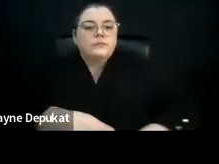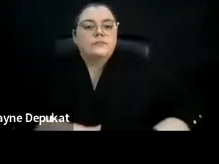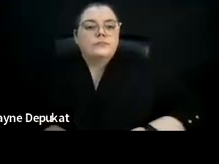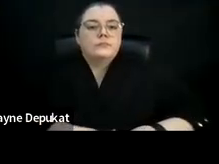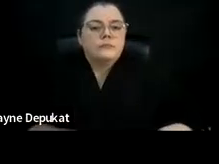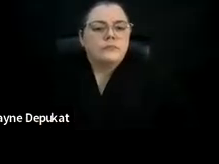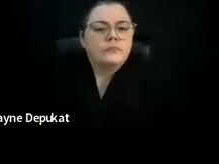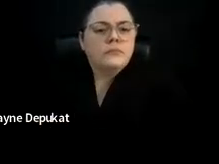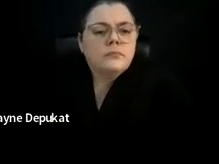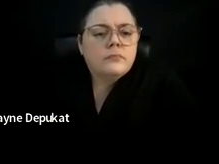Spotlighted me, great.